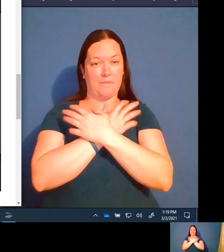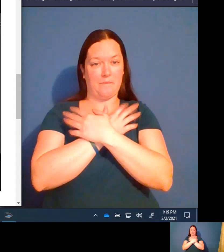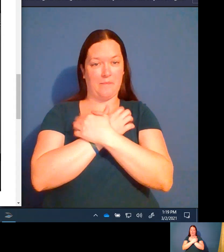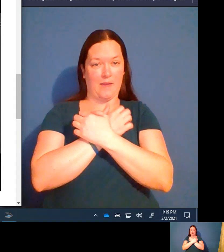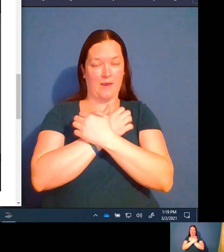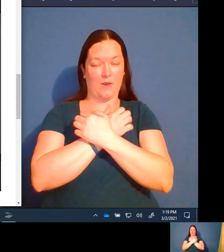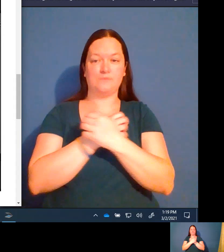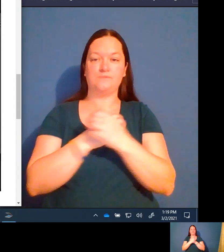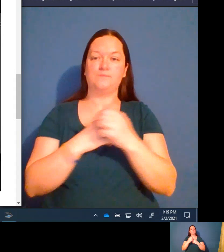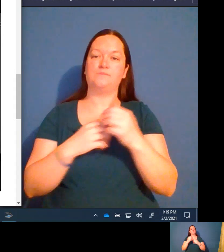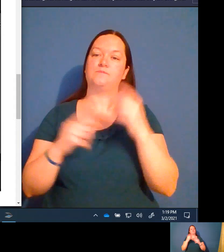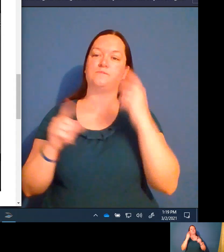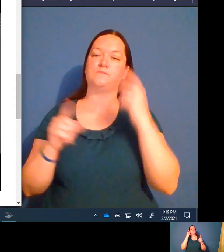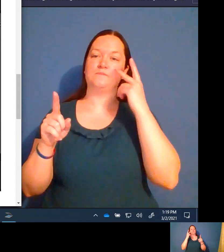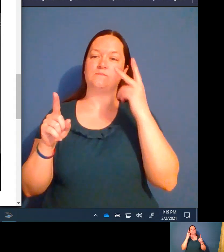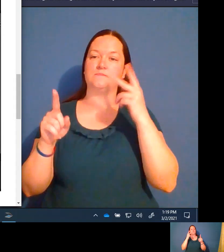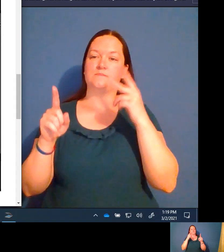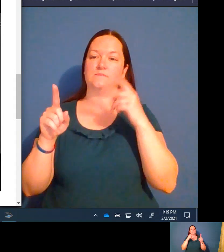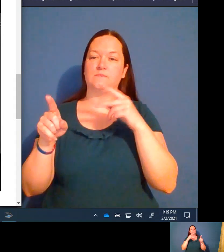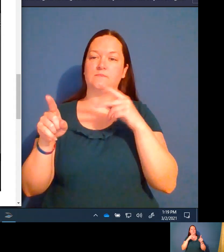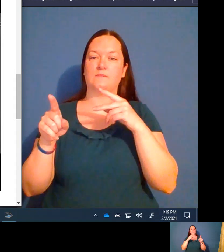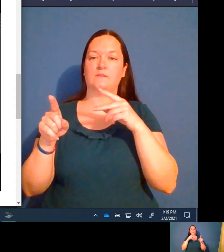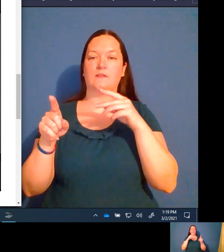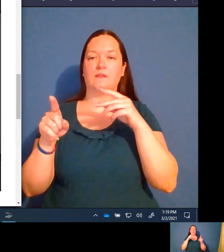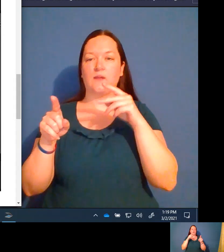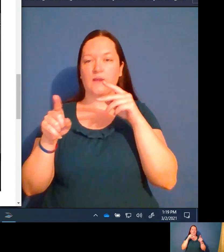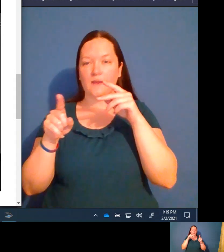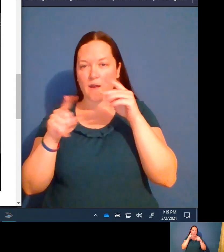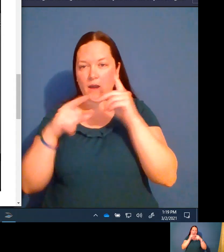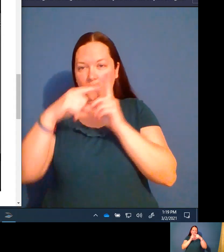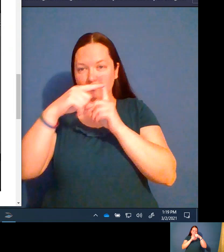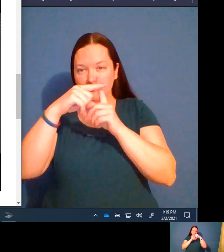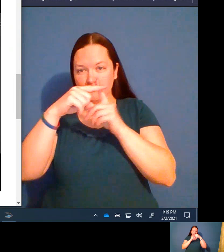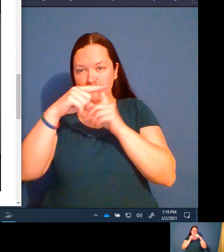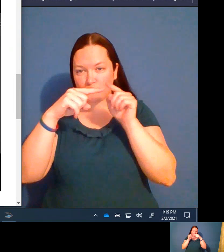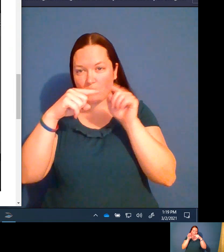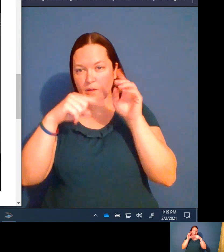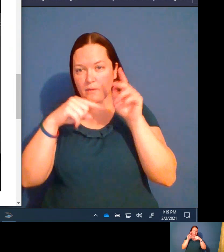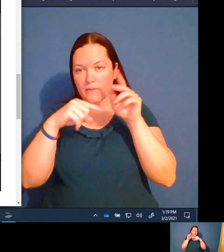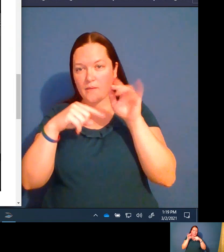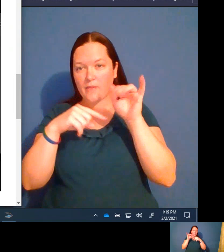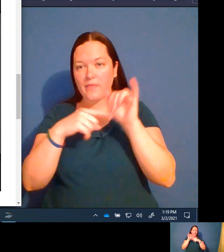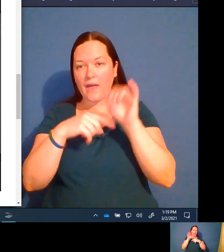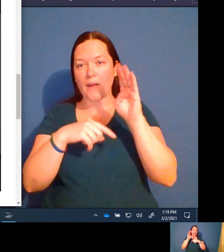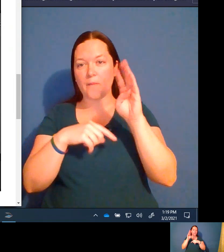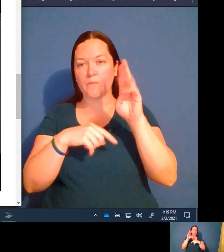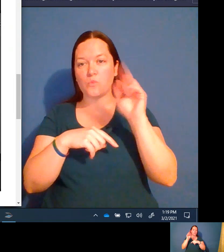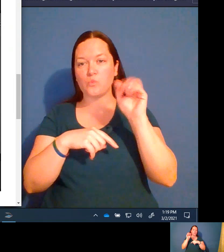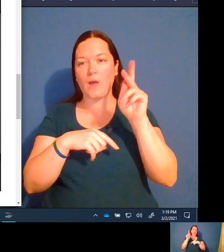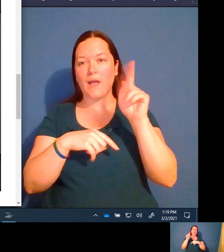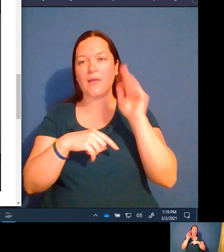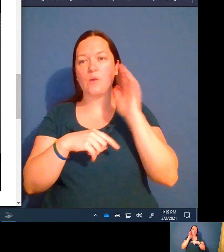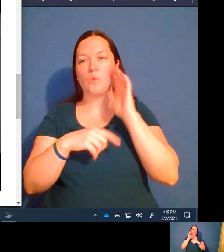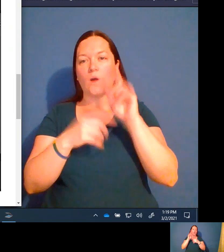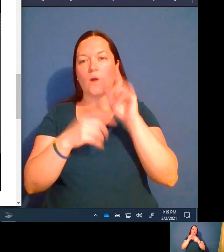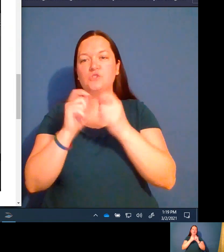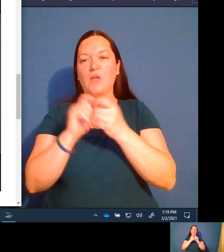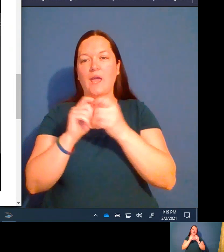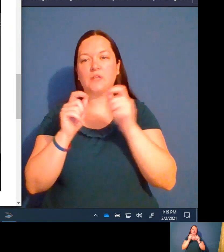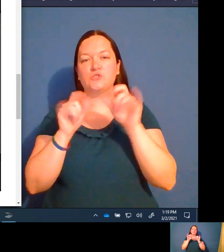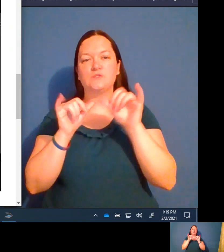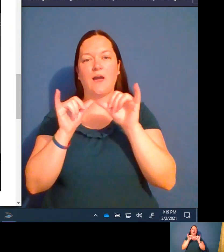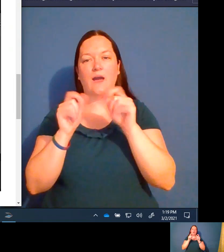right of the P key, you guys will see those brackets. All right, those brackets are what makes the size of the brush